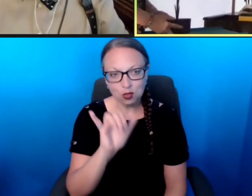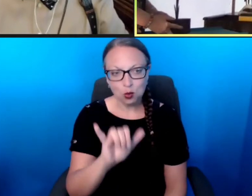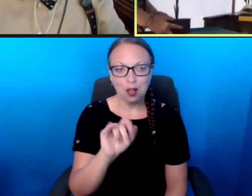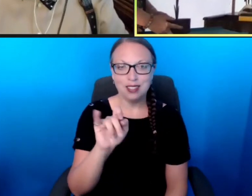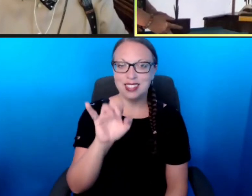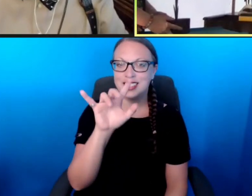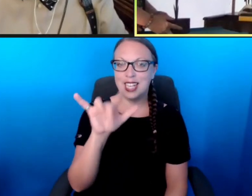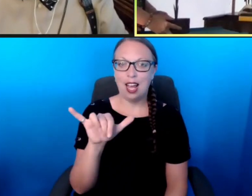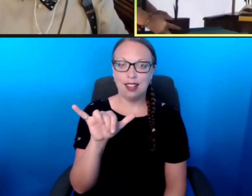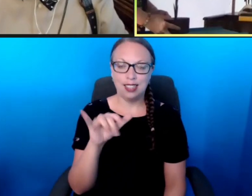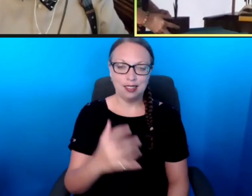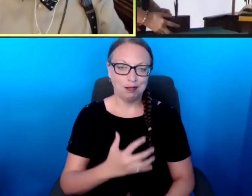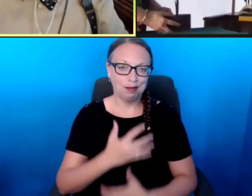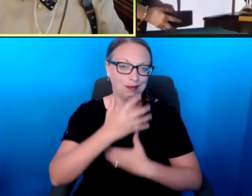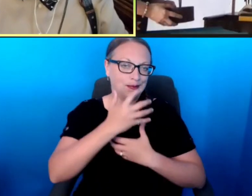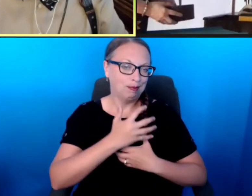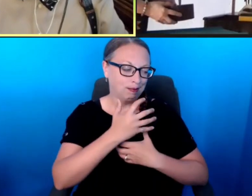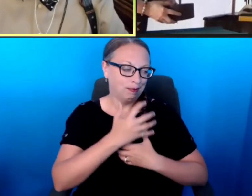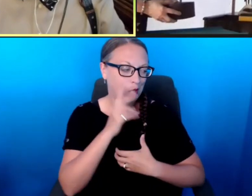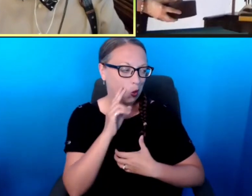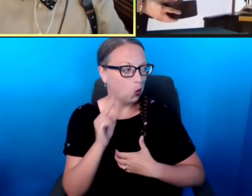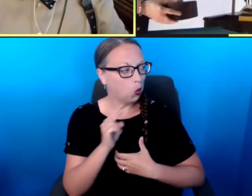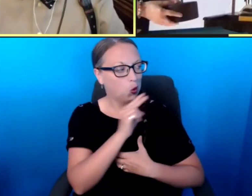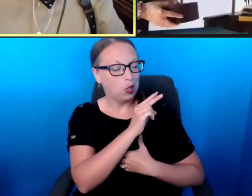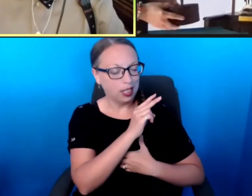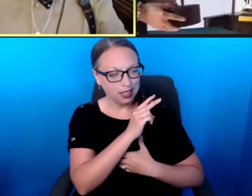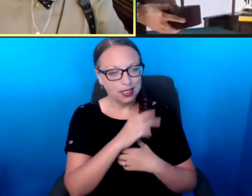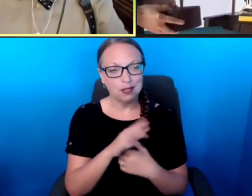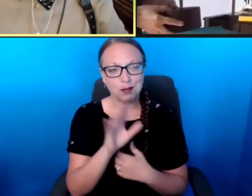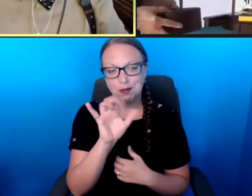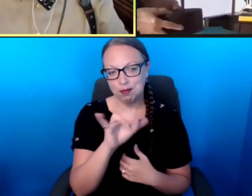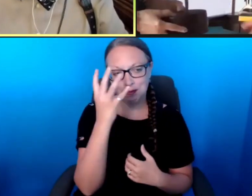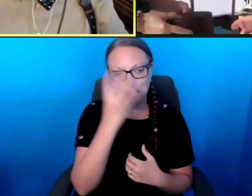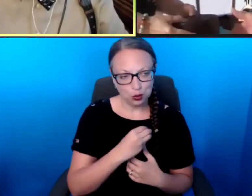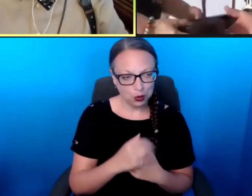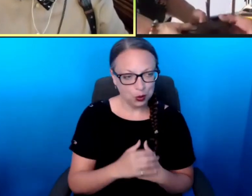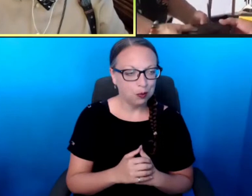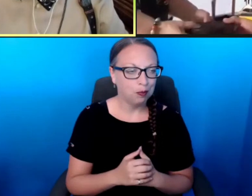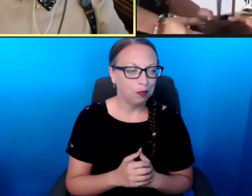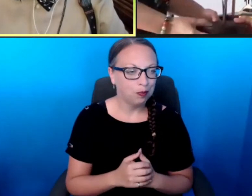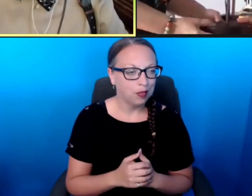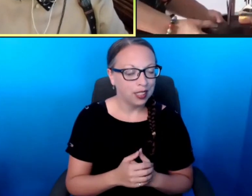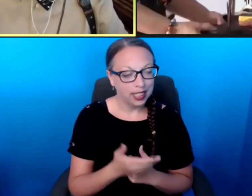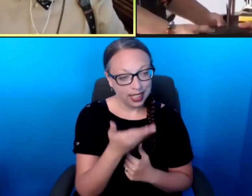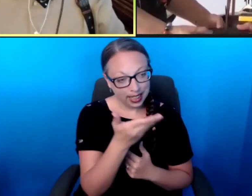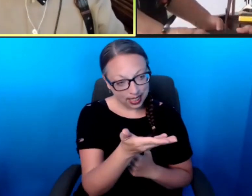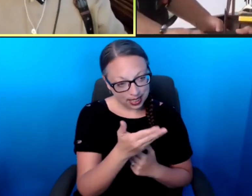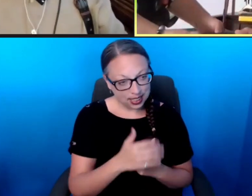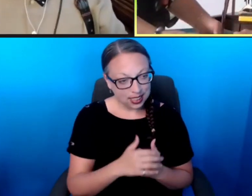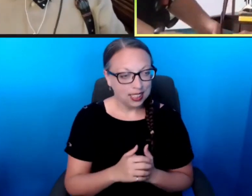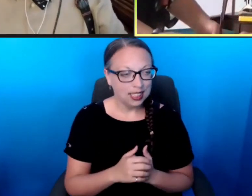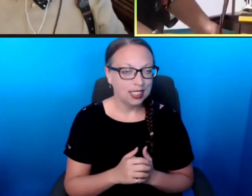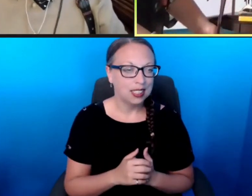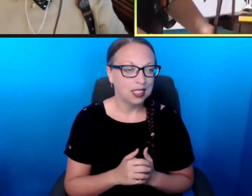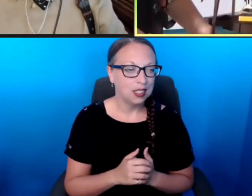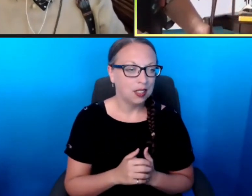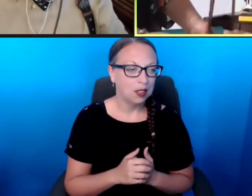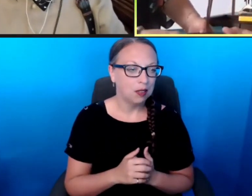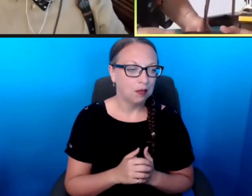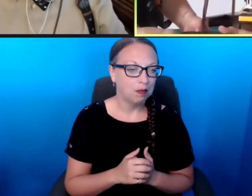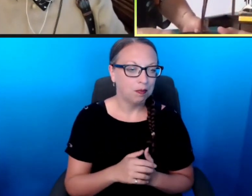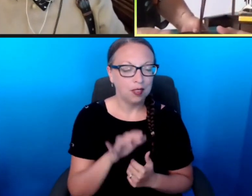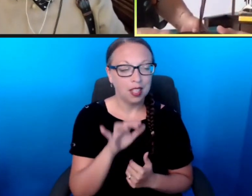out over my shoulder. Ah. That's And what's Carol have there? This piece was